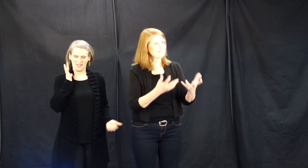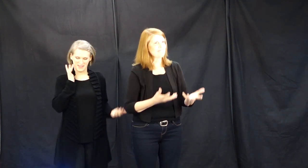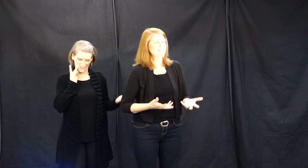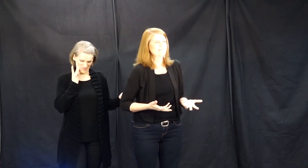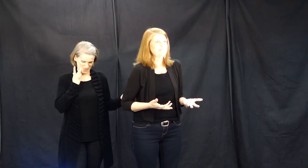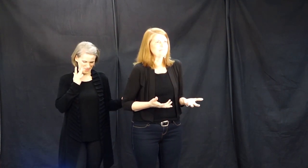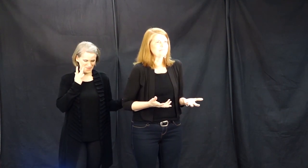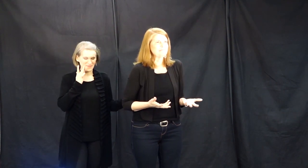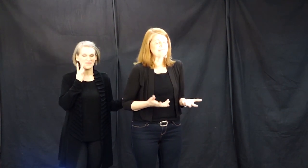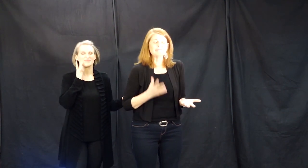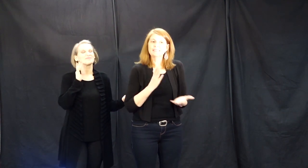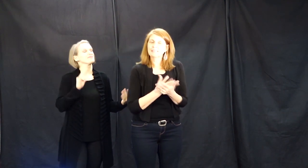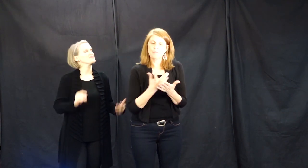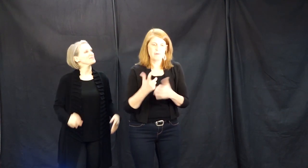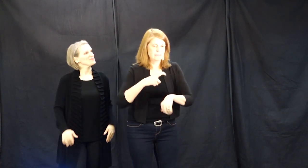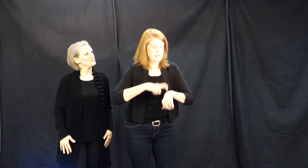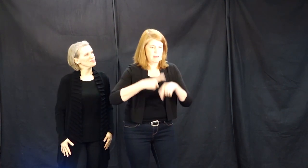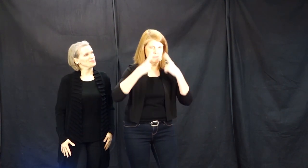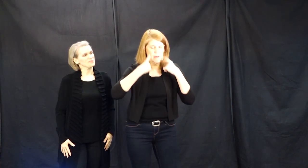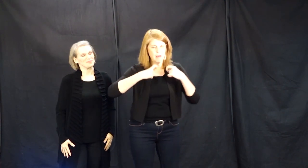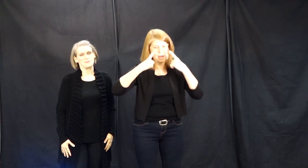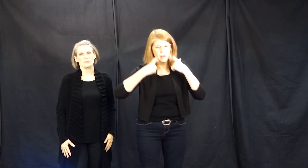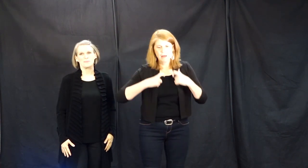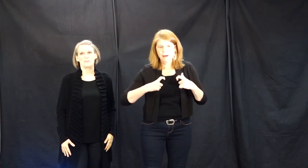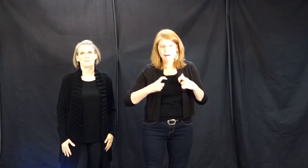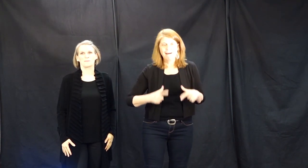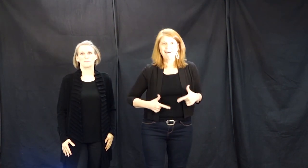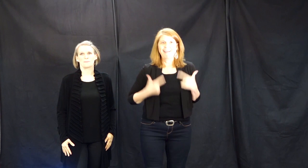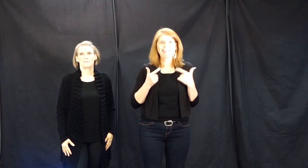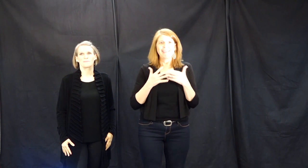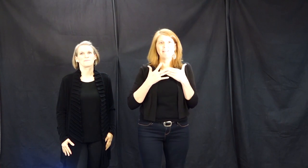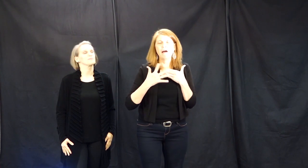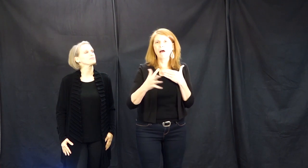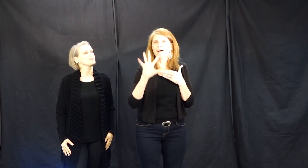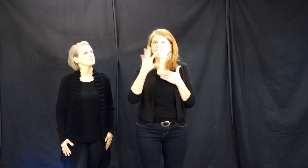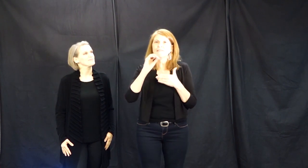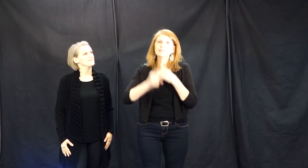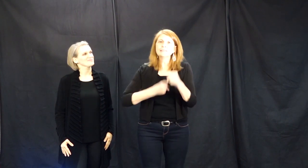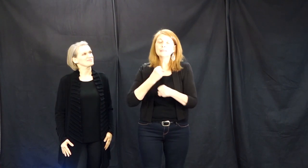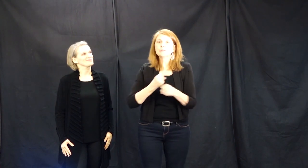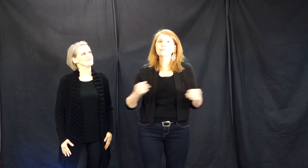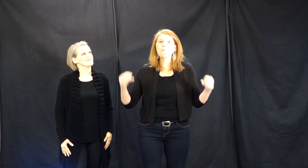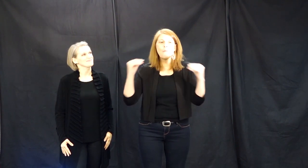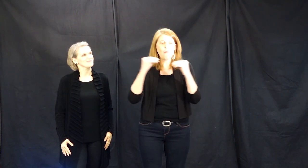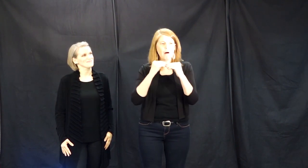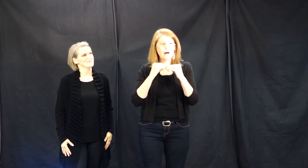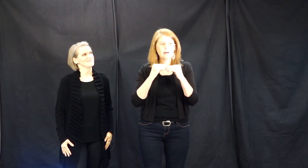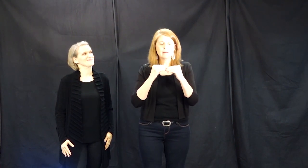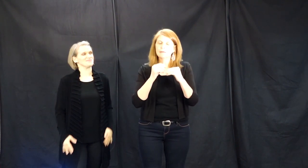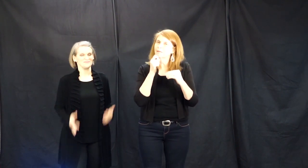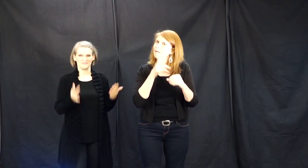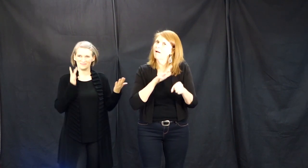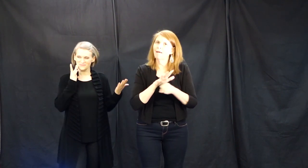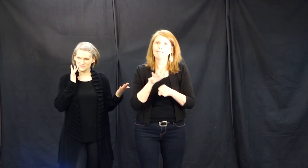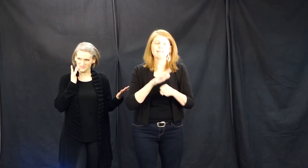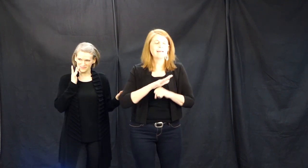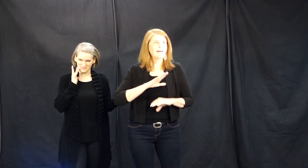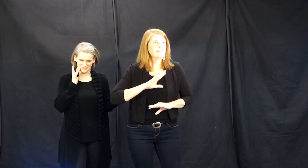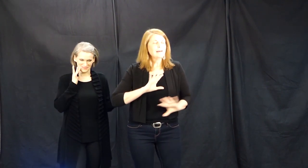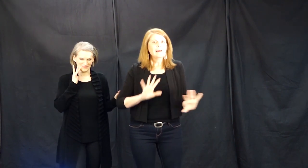Eliza, stop wasting time on tears. I live another 50 years. It's not enough. I interview